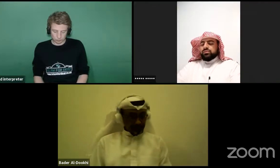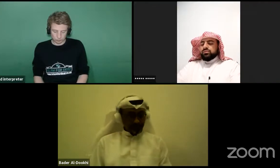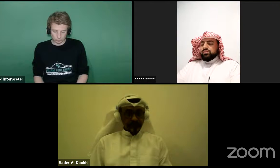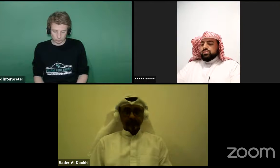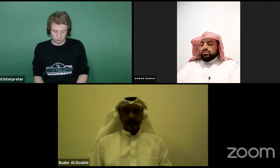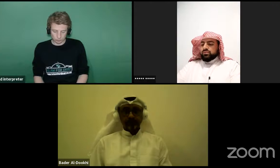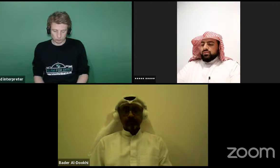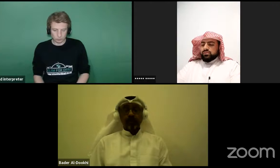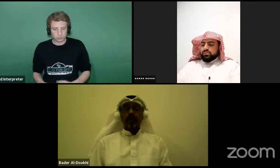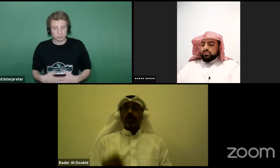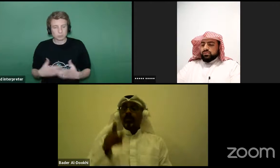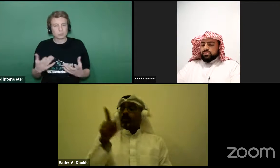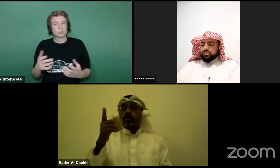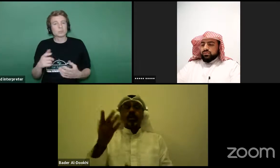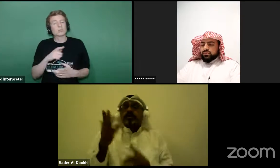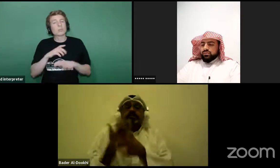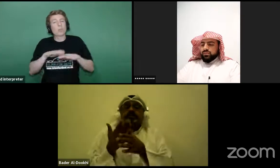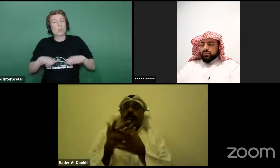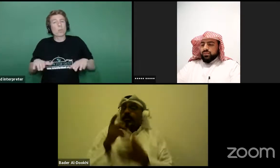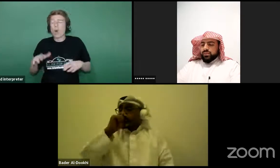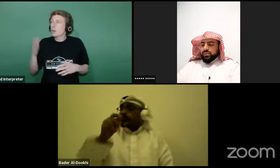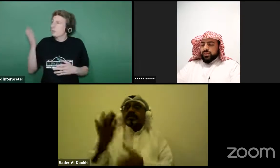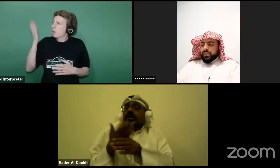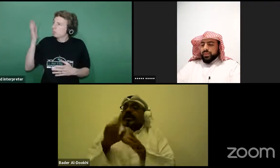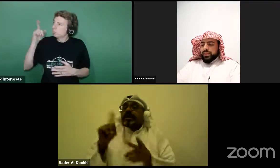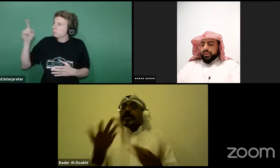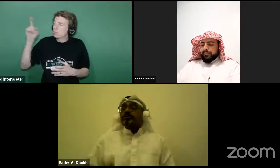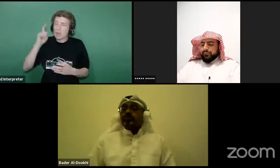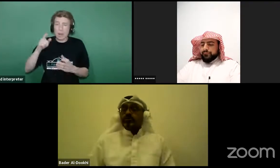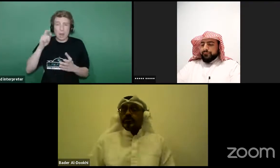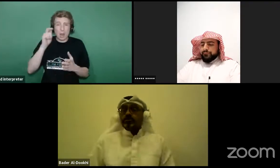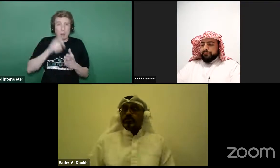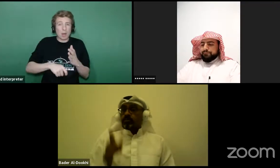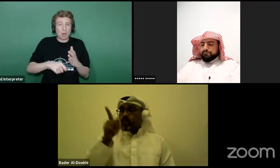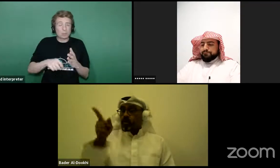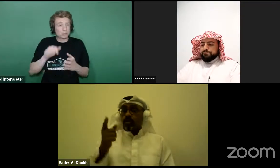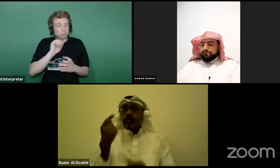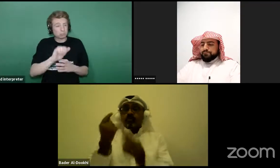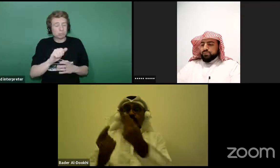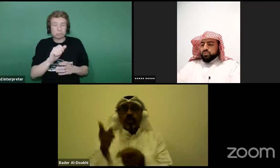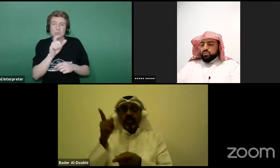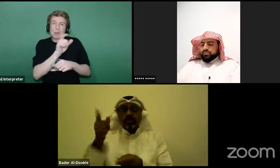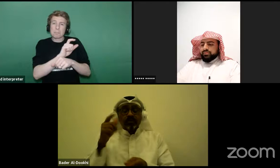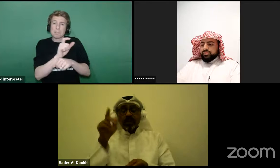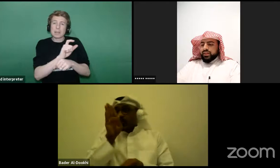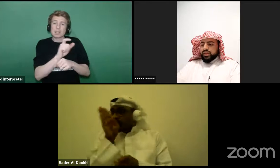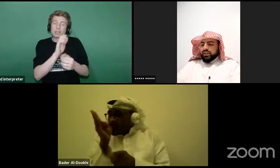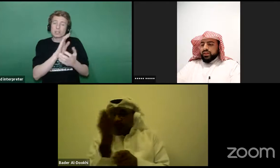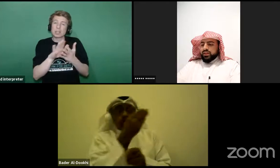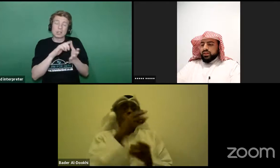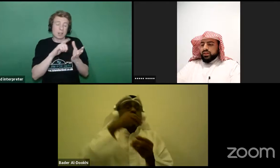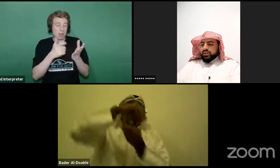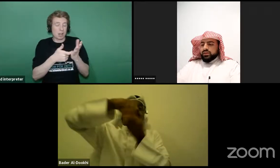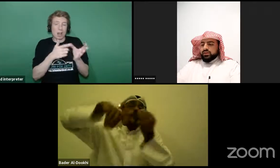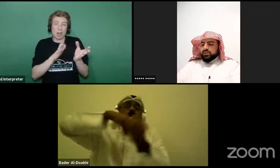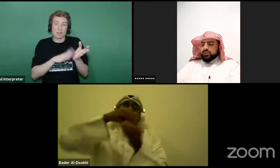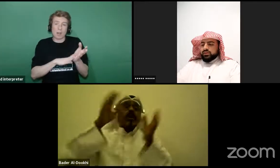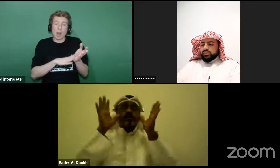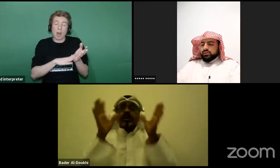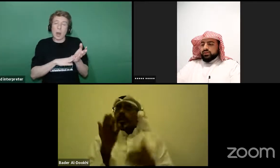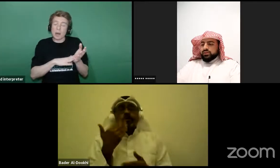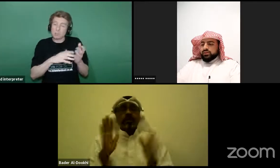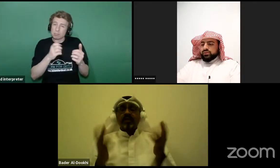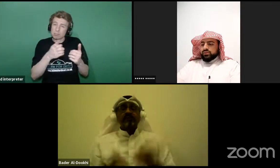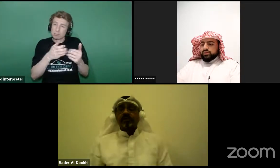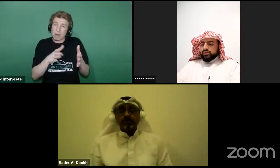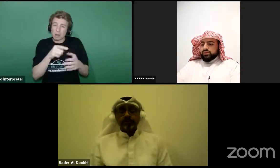And why should not Allah punish them while they hinder men from the Masjid al-Haram, the sacred mosque in